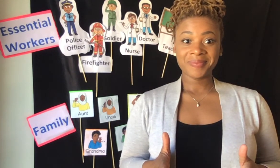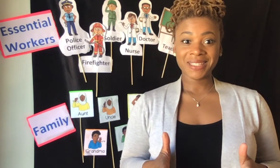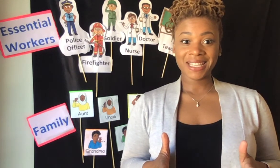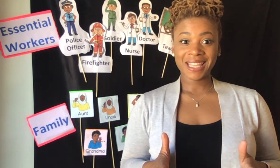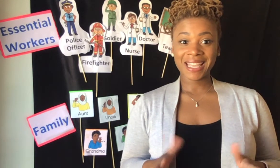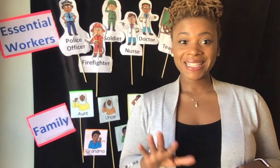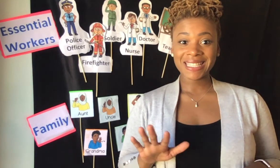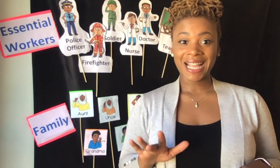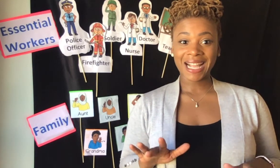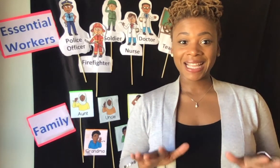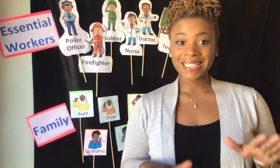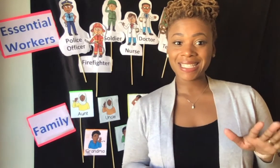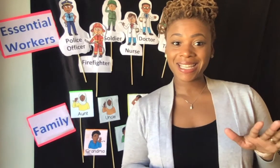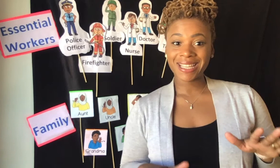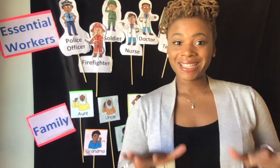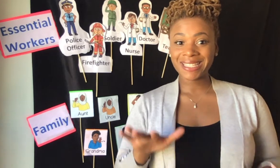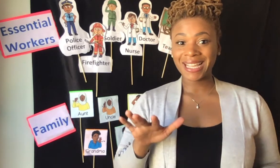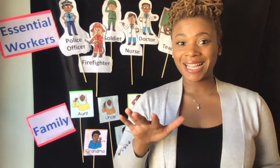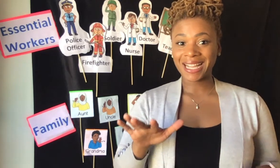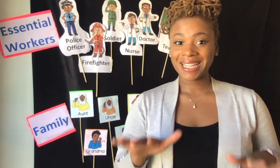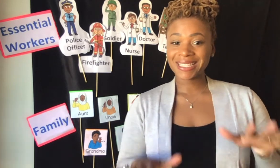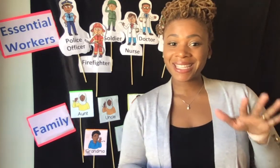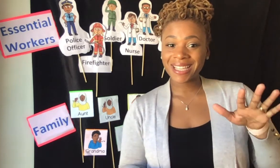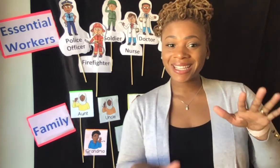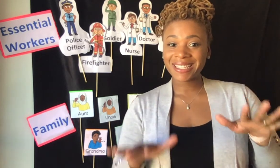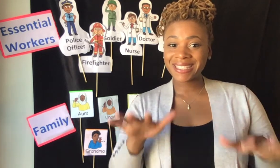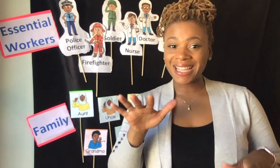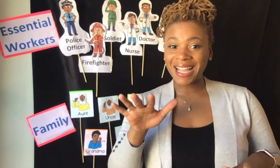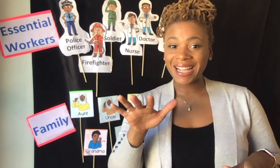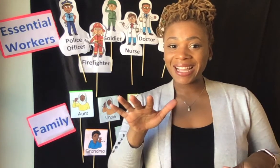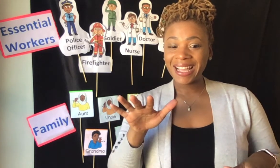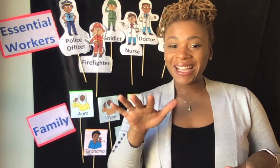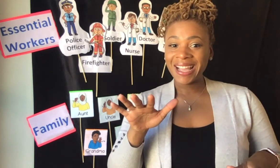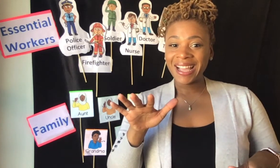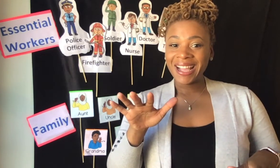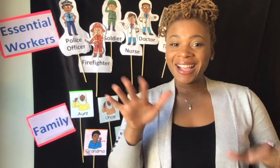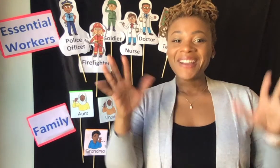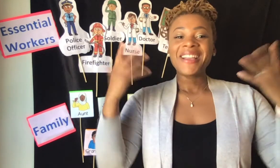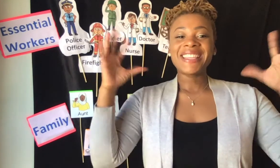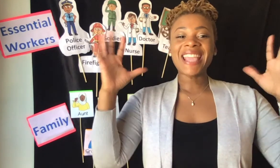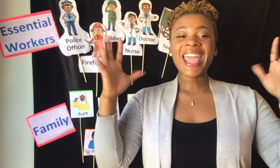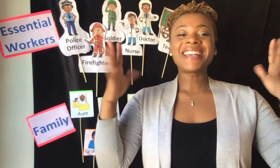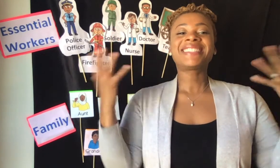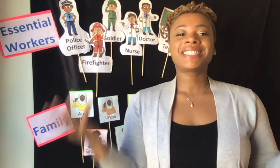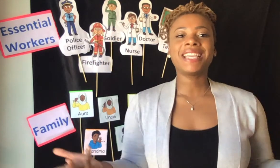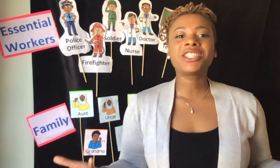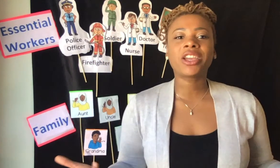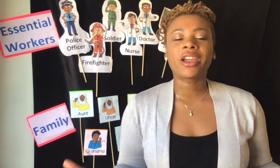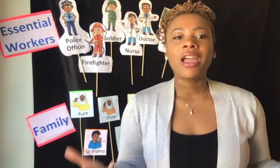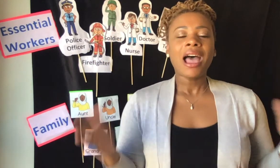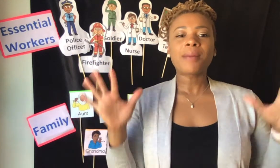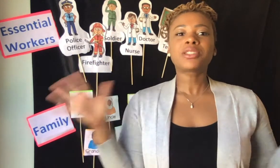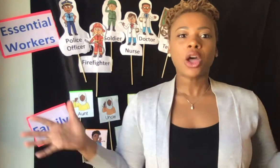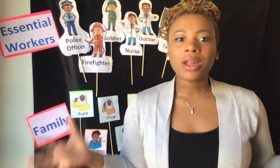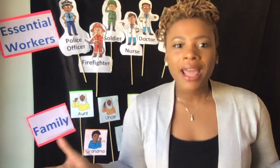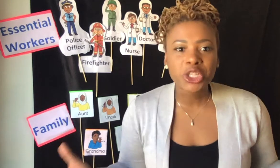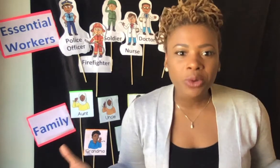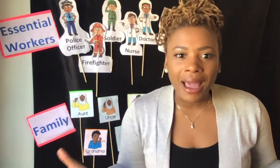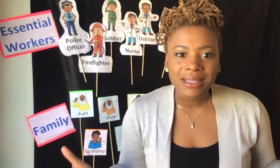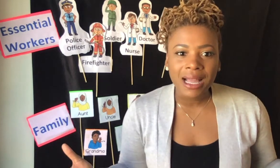Tick tock, tick tock, tick tock. Yes, teacher. I'm so glad you guys got that